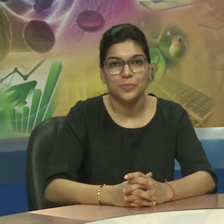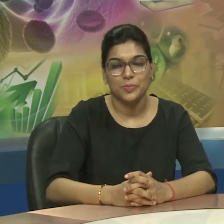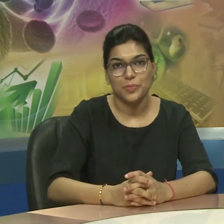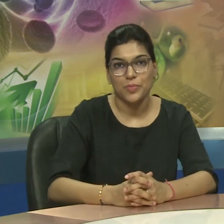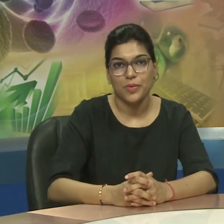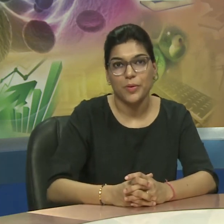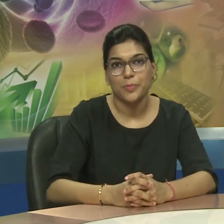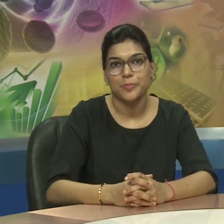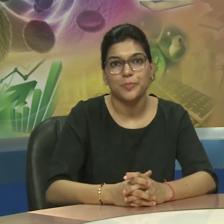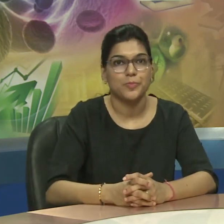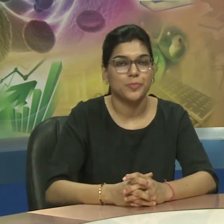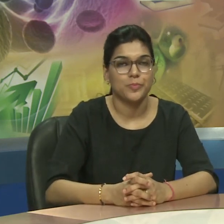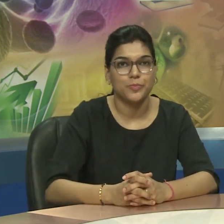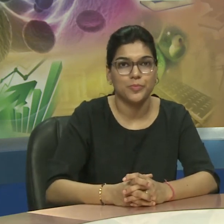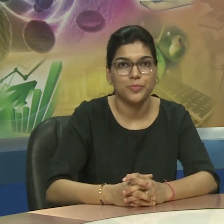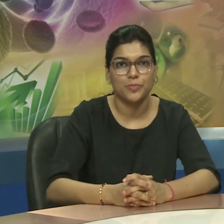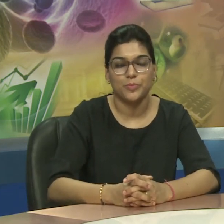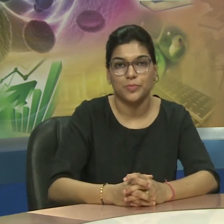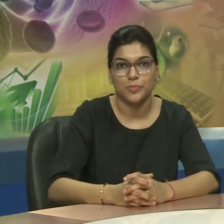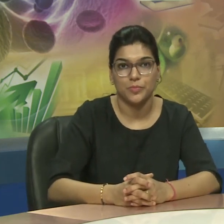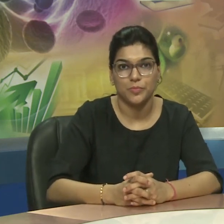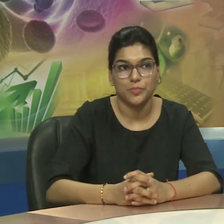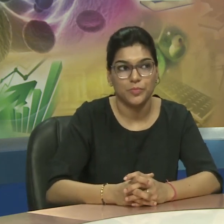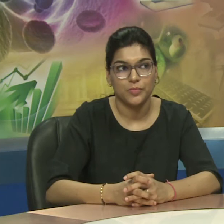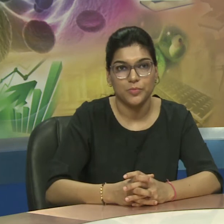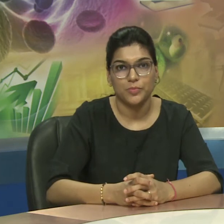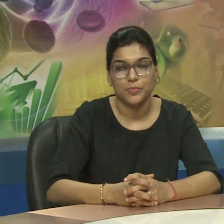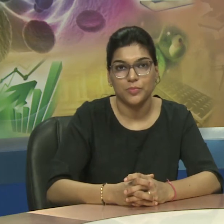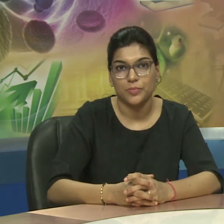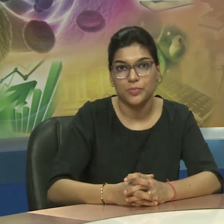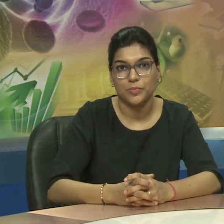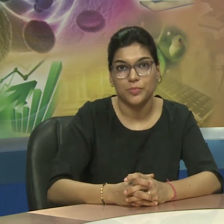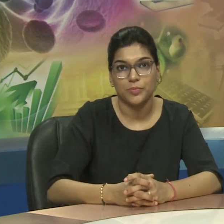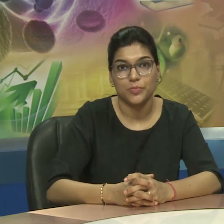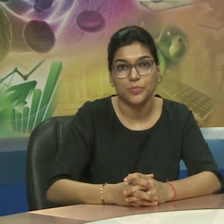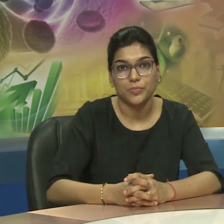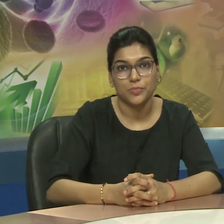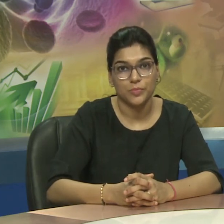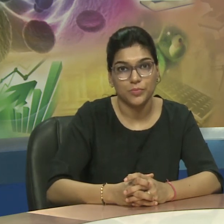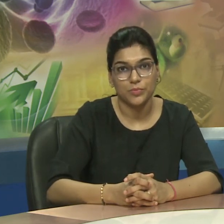the insured property to assured life, it will be personal loss of the insured.